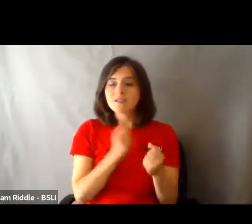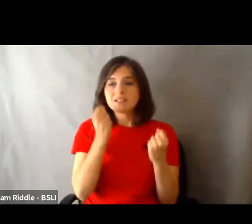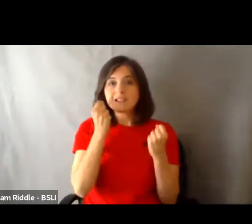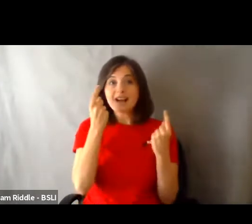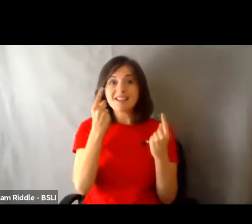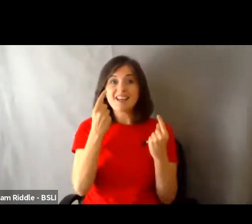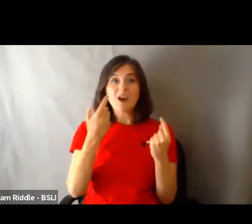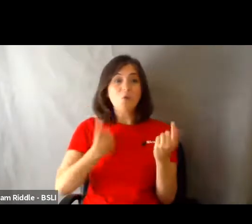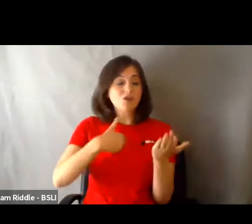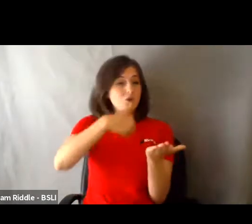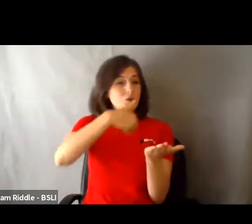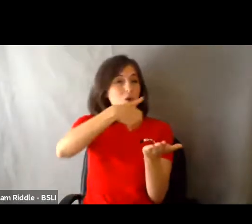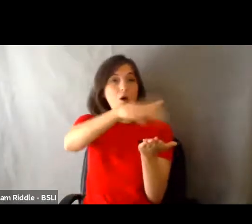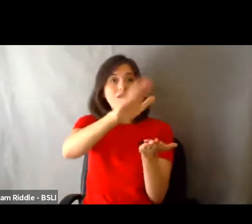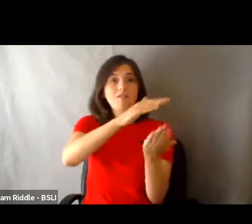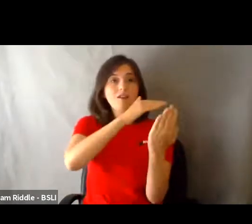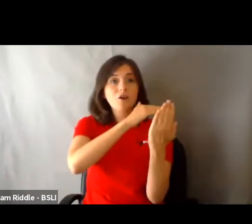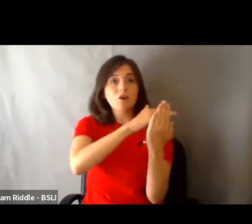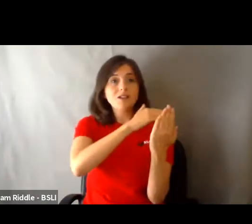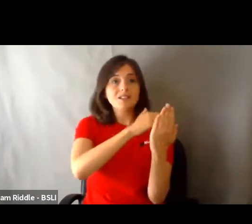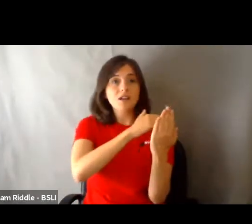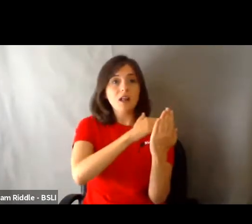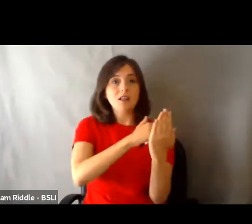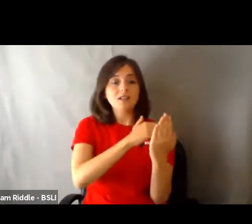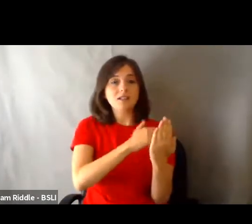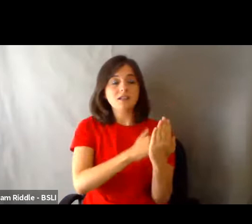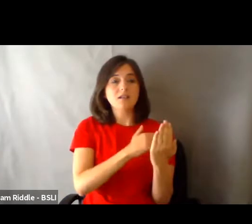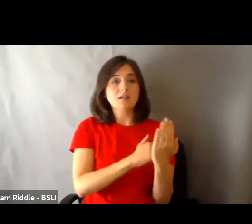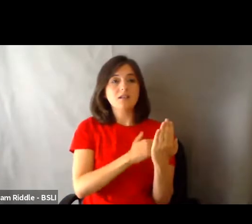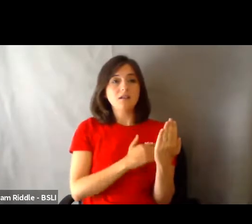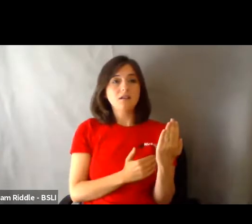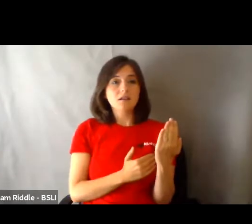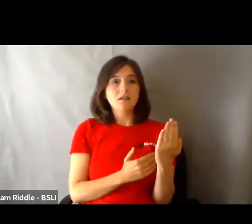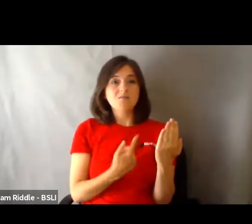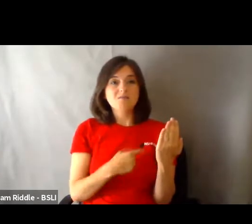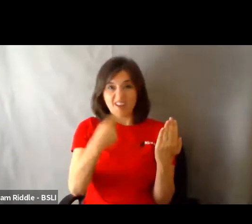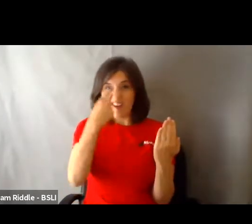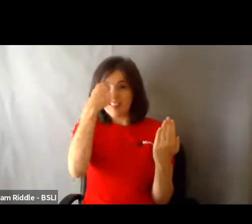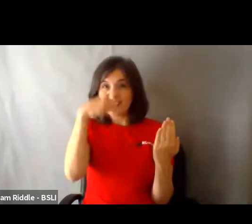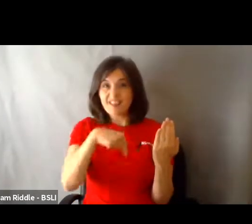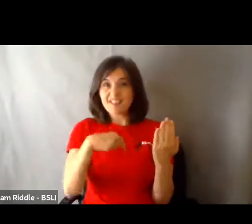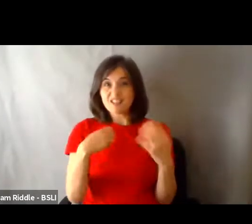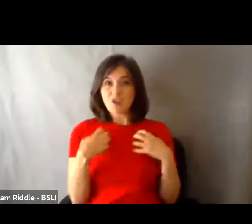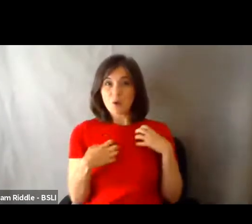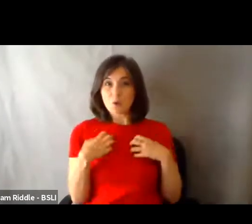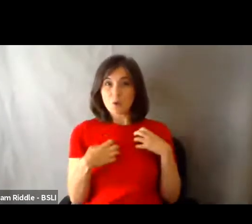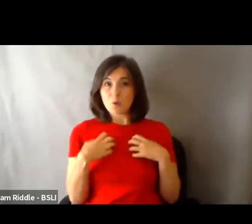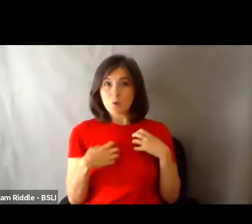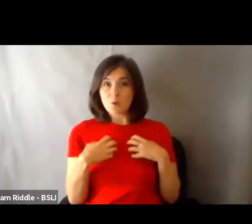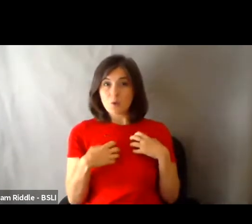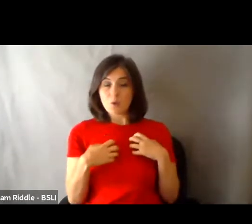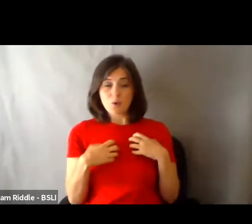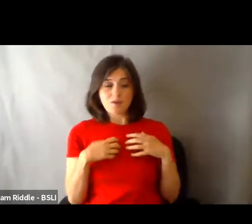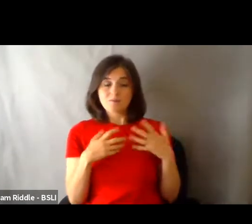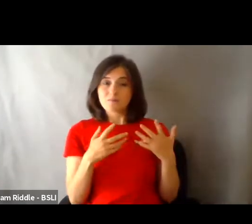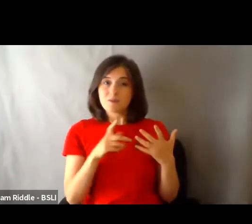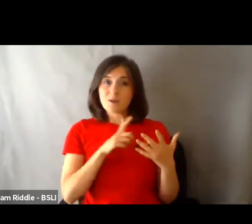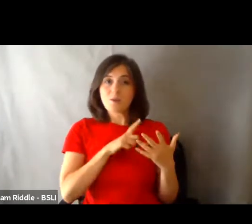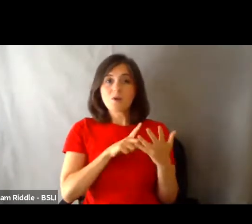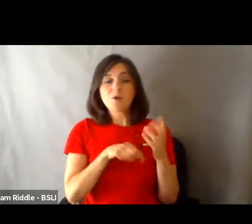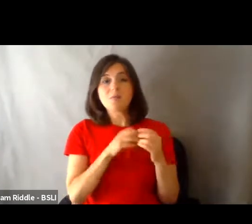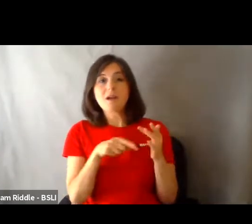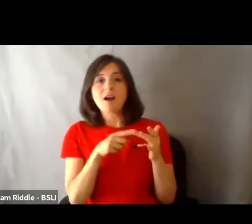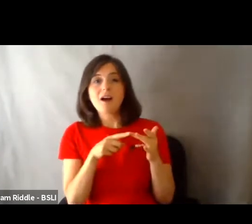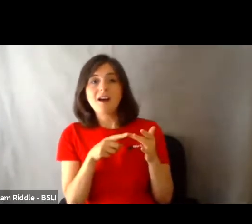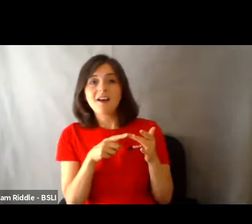rid of conditionality. I think this is driving the popularity of the universal basic income, and it's something that comes